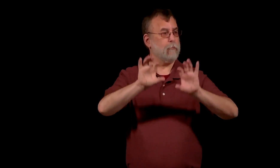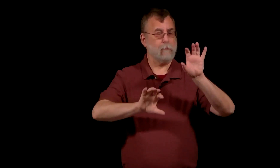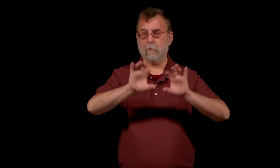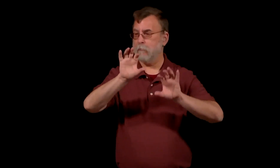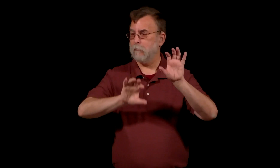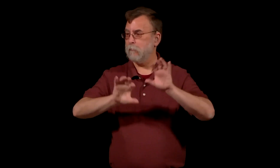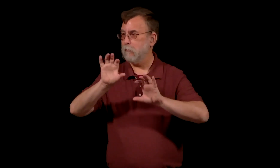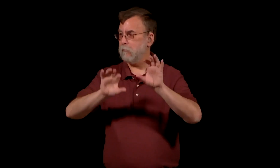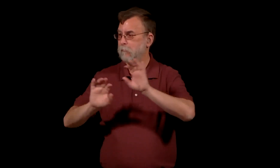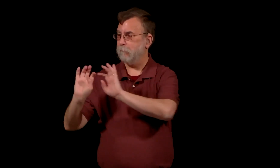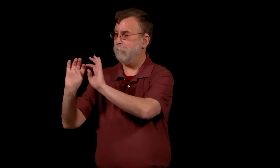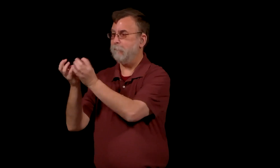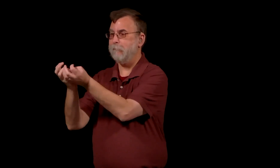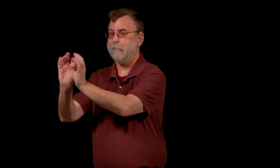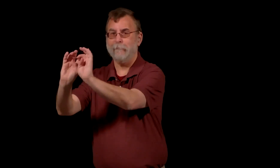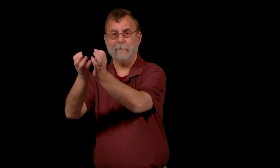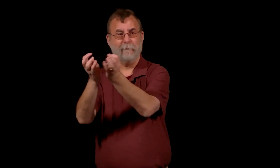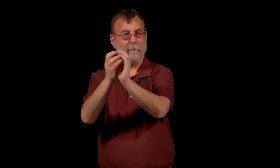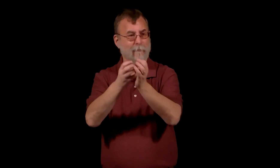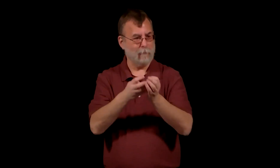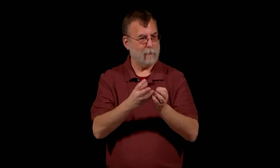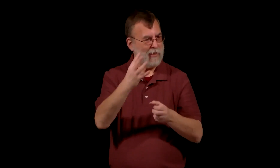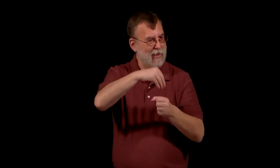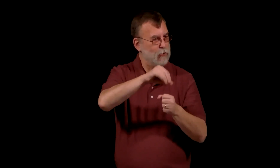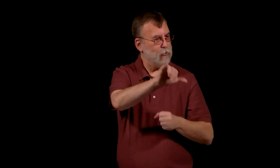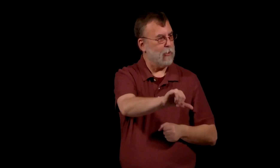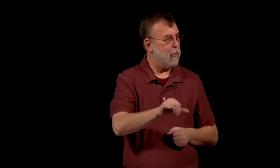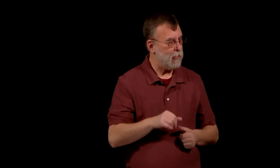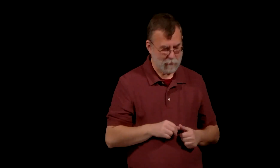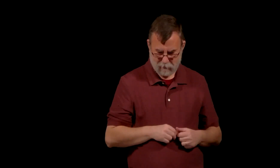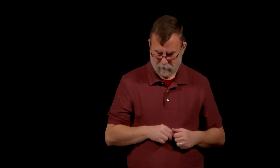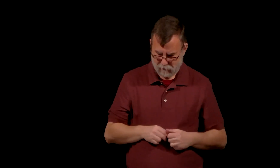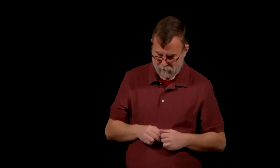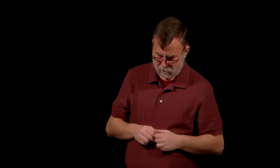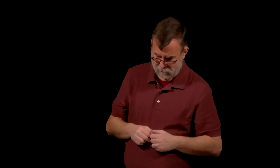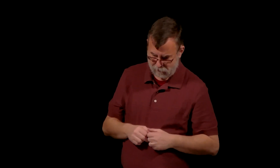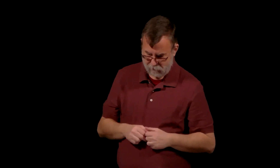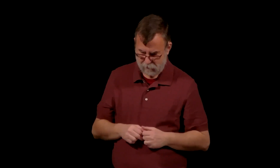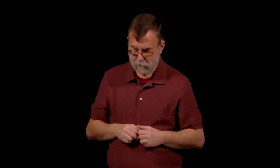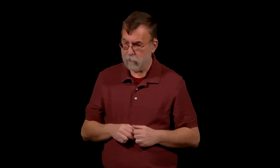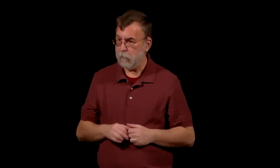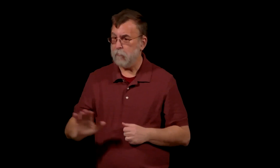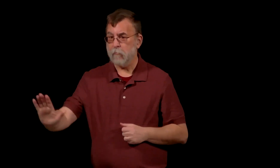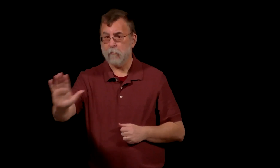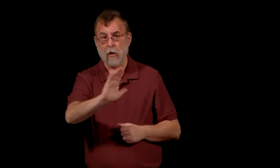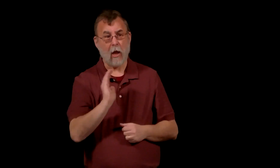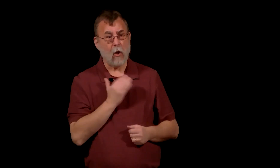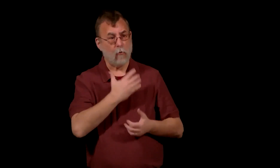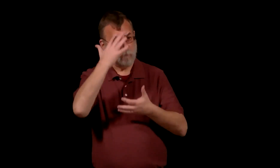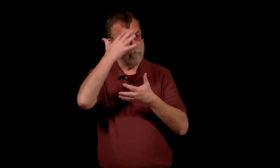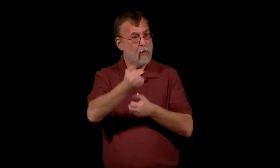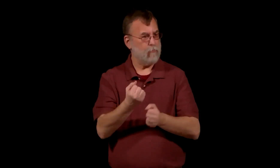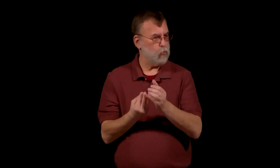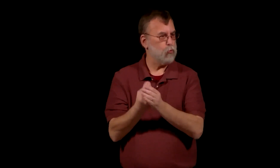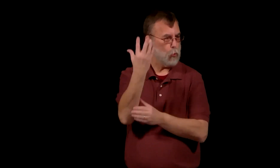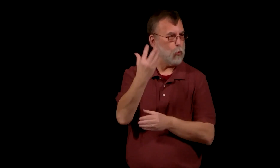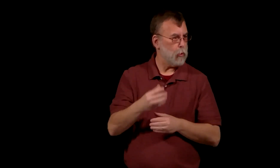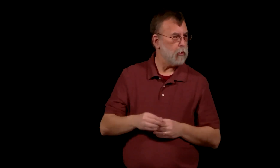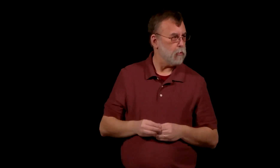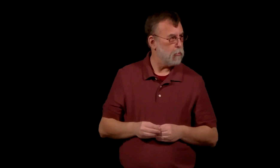Or, you know, with different deaf clubs, different groups, we include our talk. And that